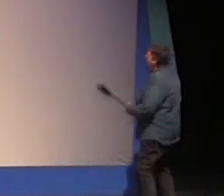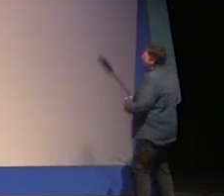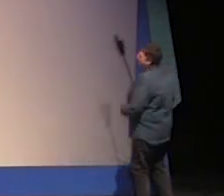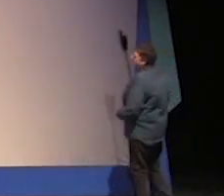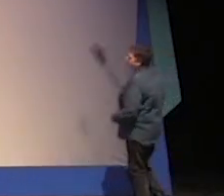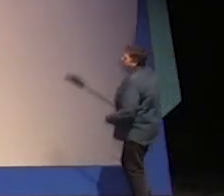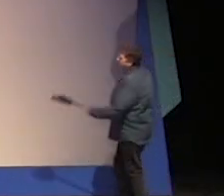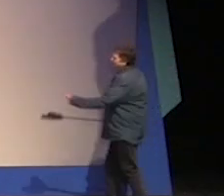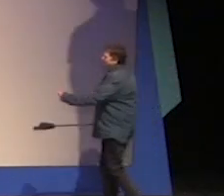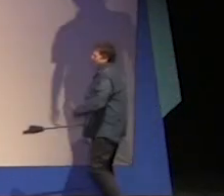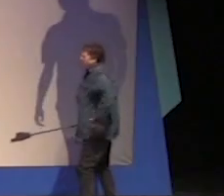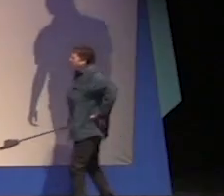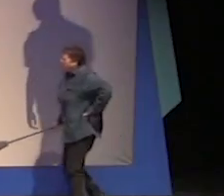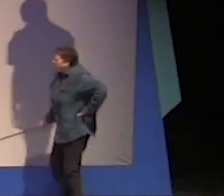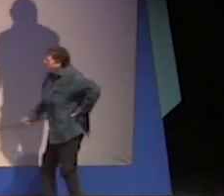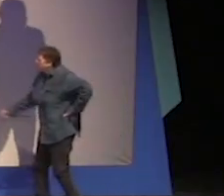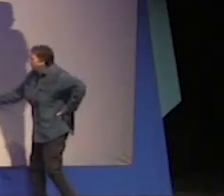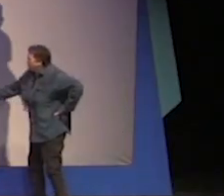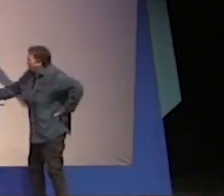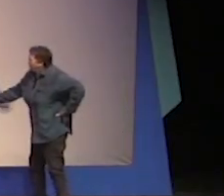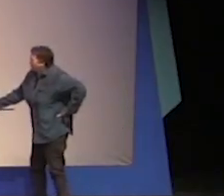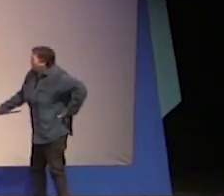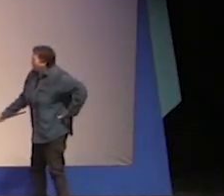would be something like this. Oh, his back hurts.